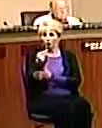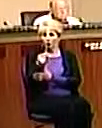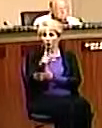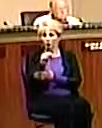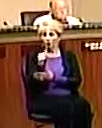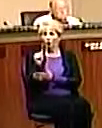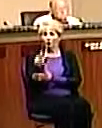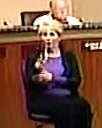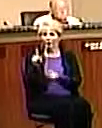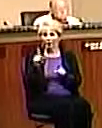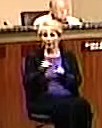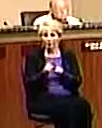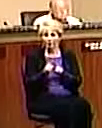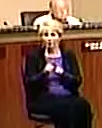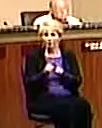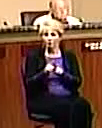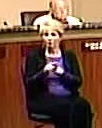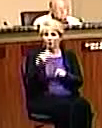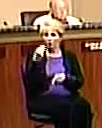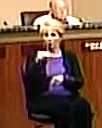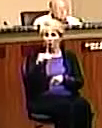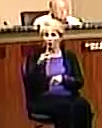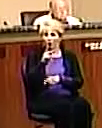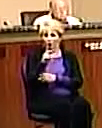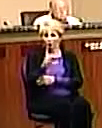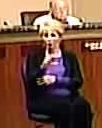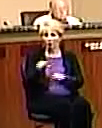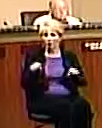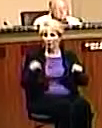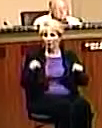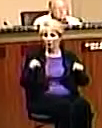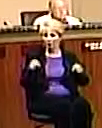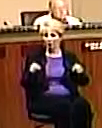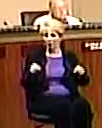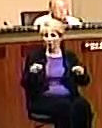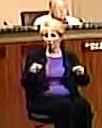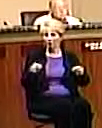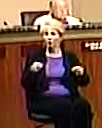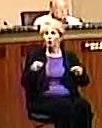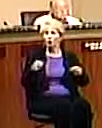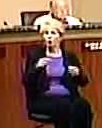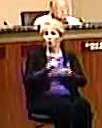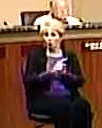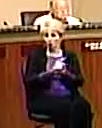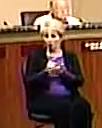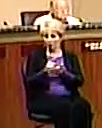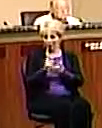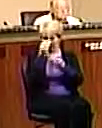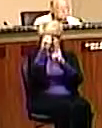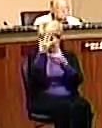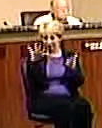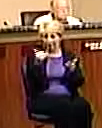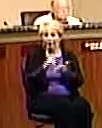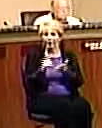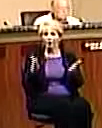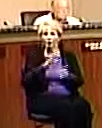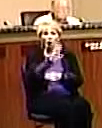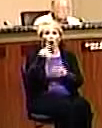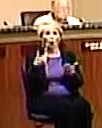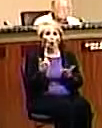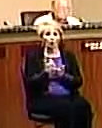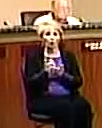June 1, 2013 as Morganton's North Carolina Motorist Awareness Week, and hereby encourage